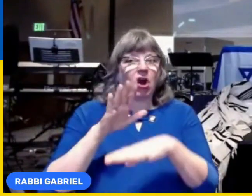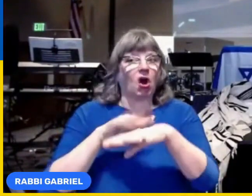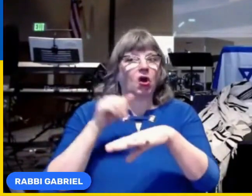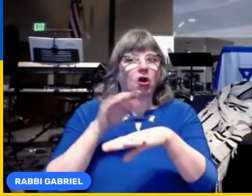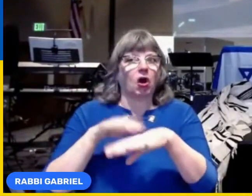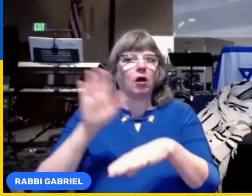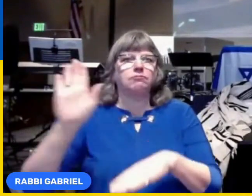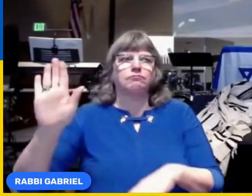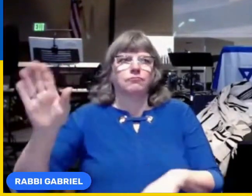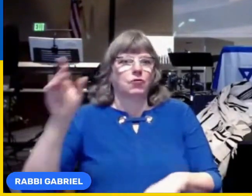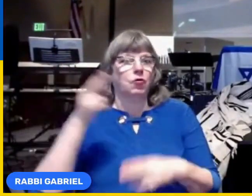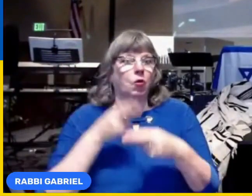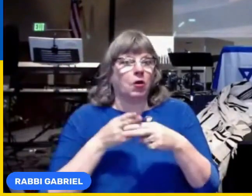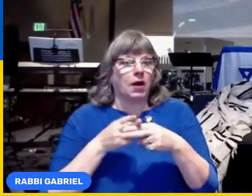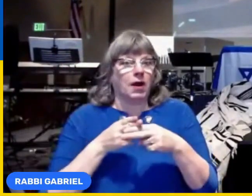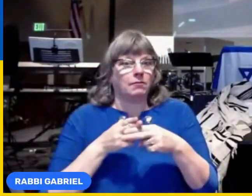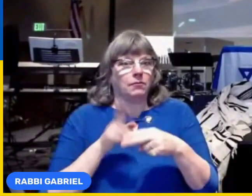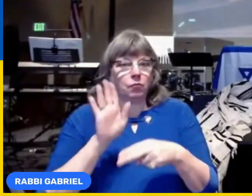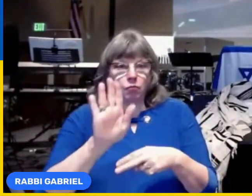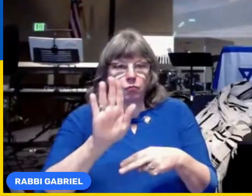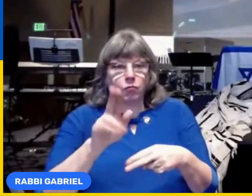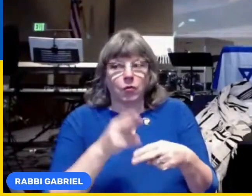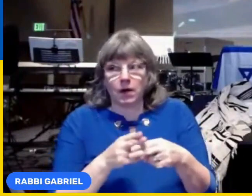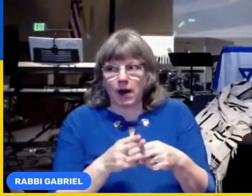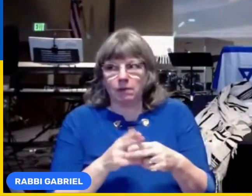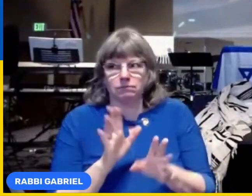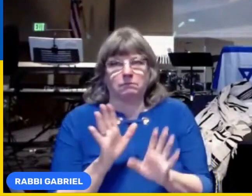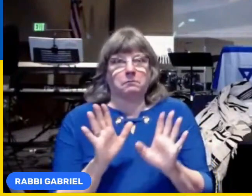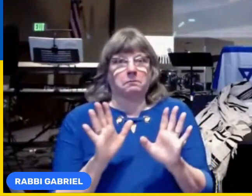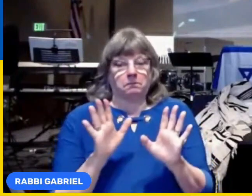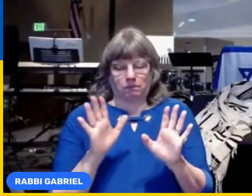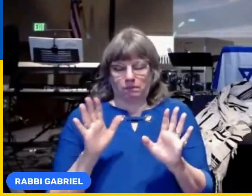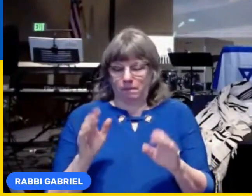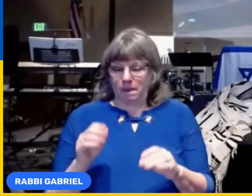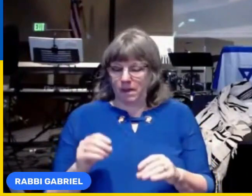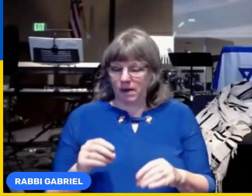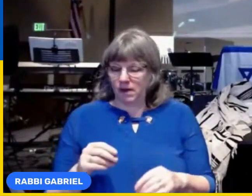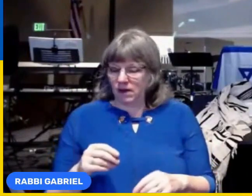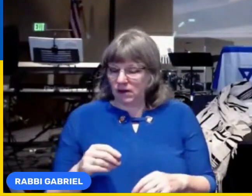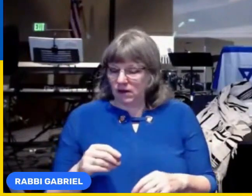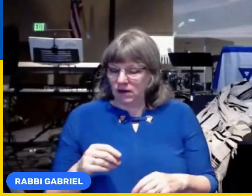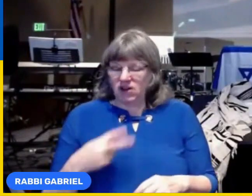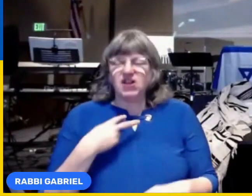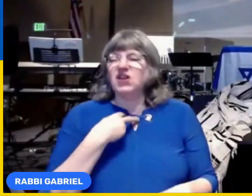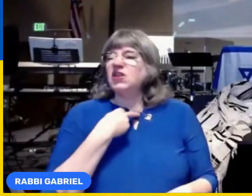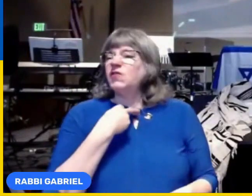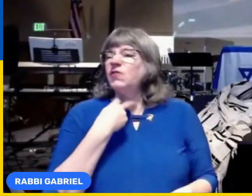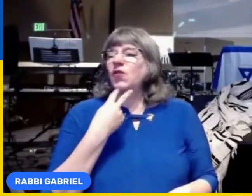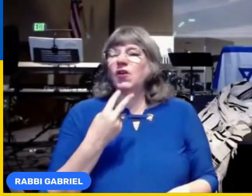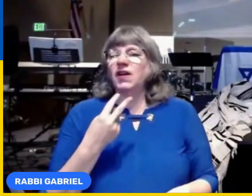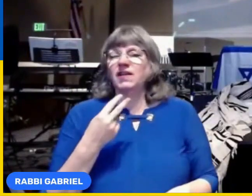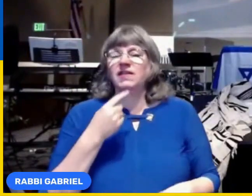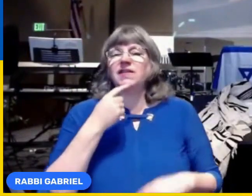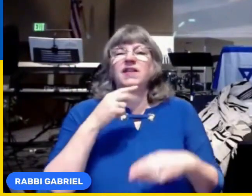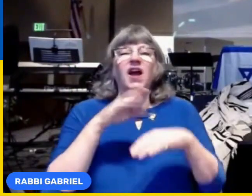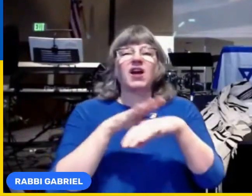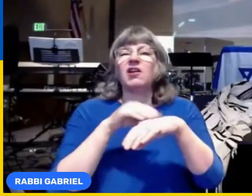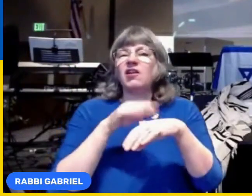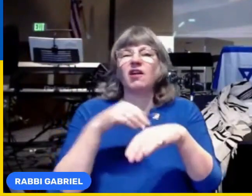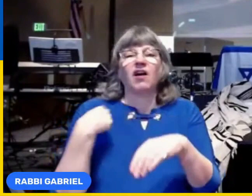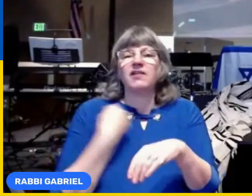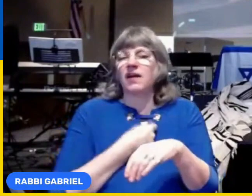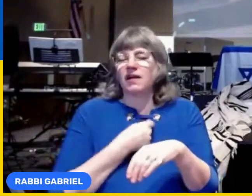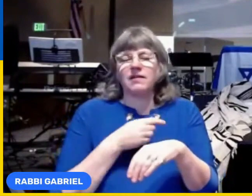is different. The voice that speaks in the desert doesn't fill us with pride while endorsing our